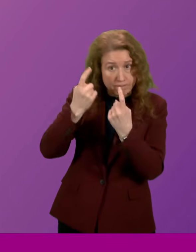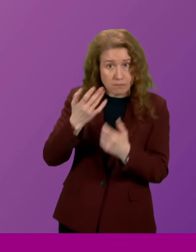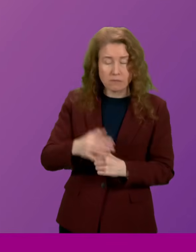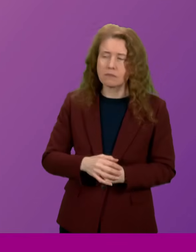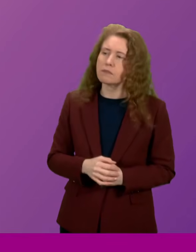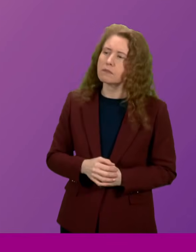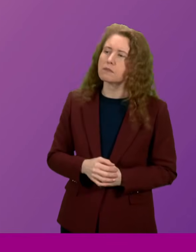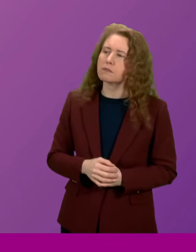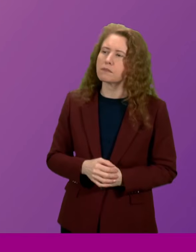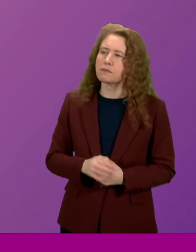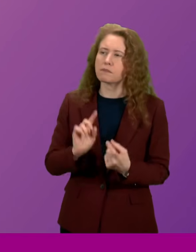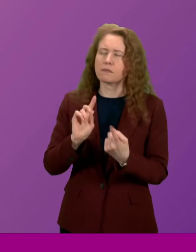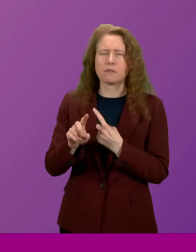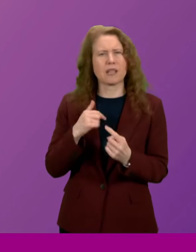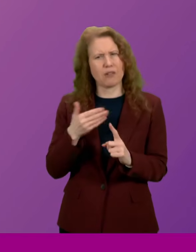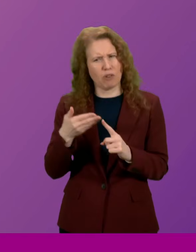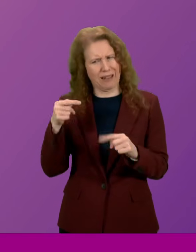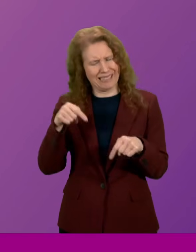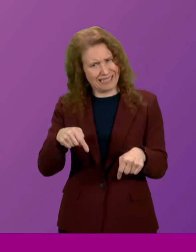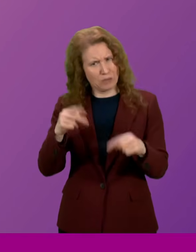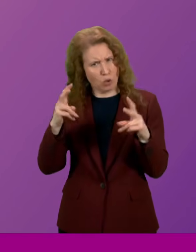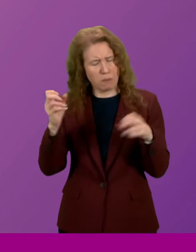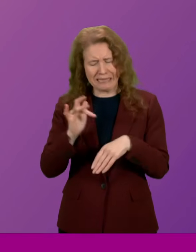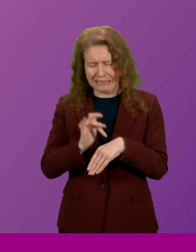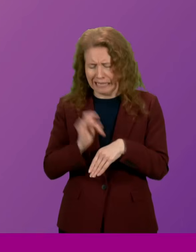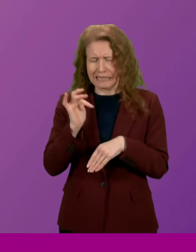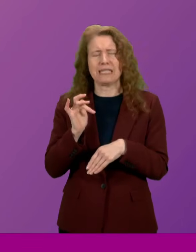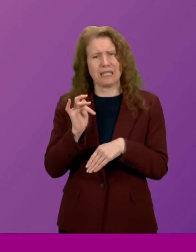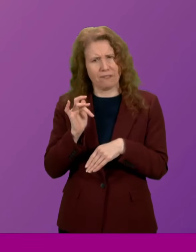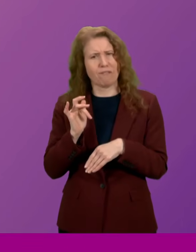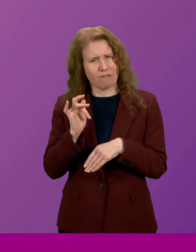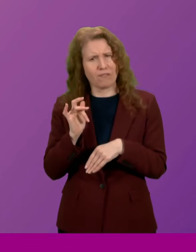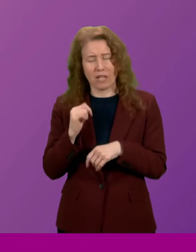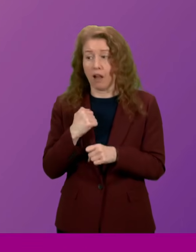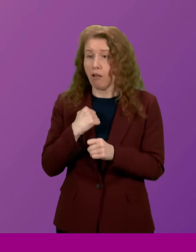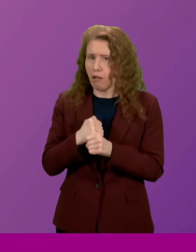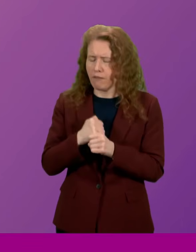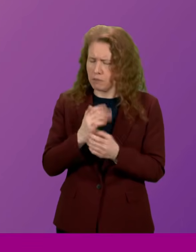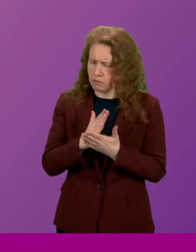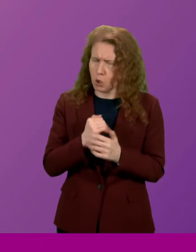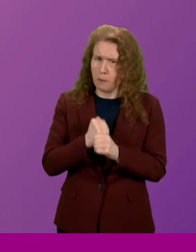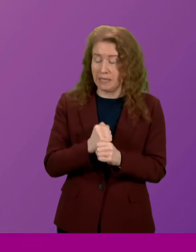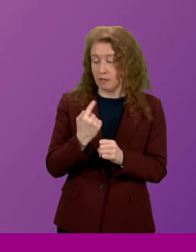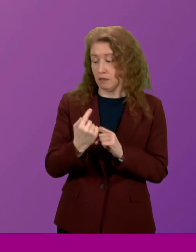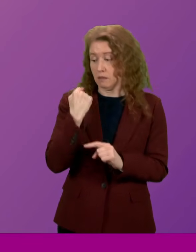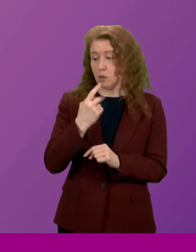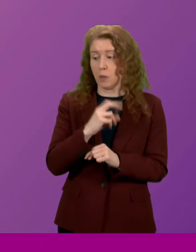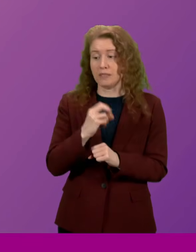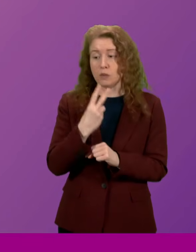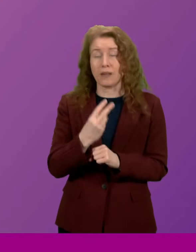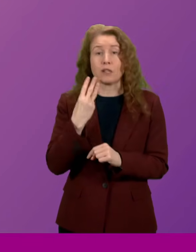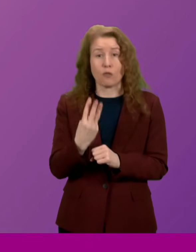Sir, I recognise this is a very sensitive issue, and the Government was committed in